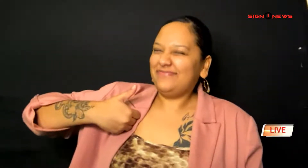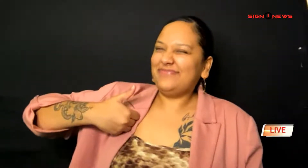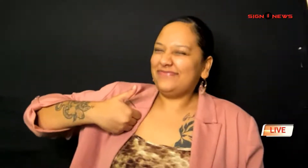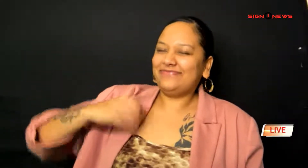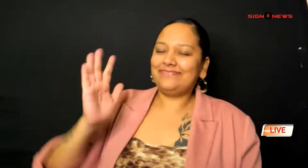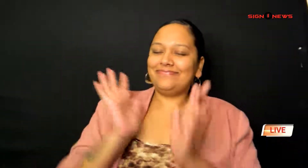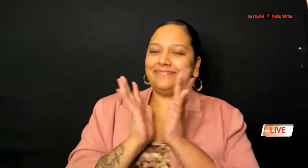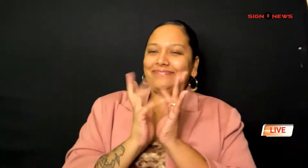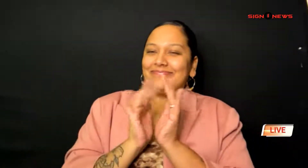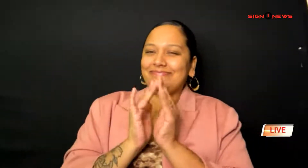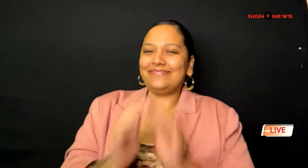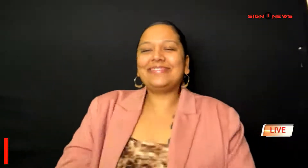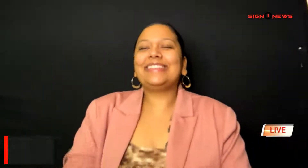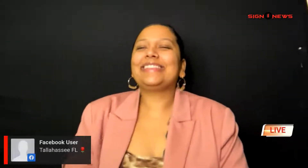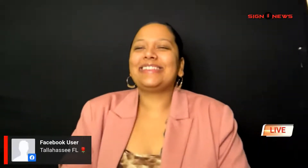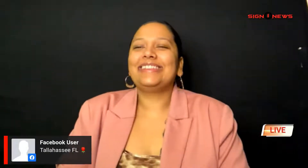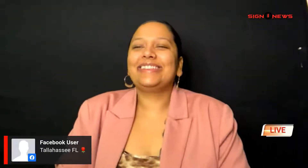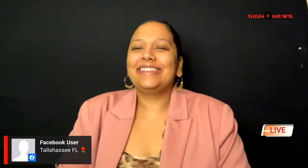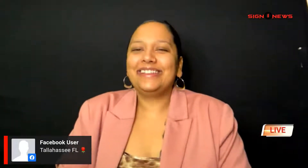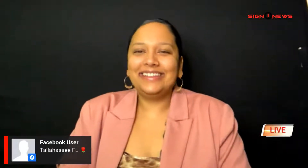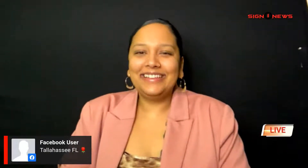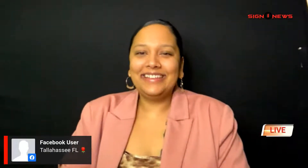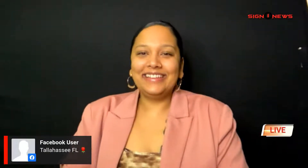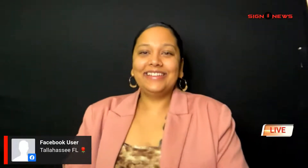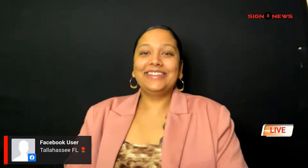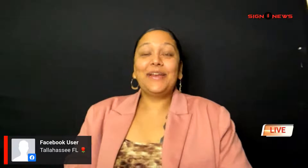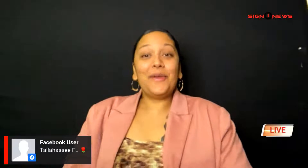from Toronto.